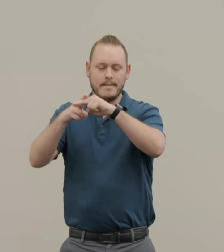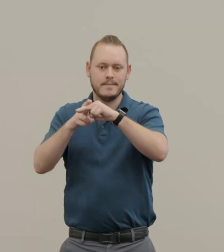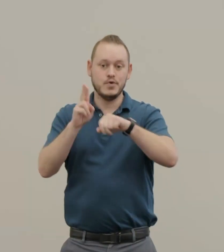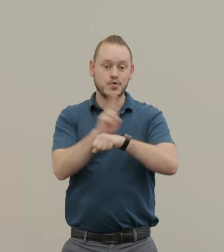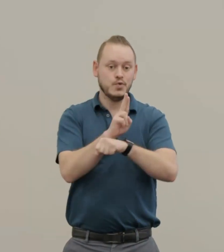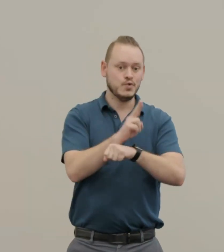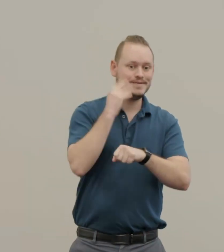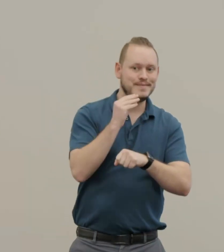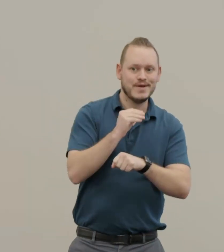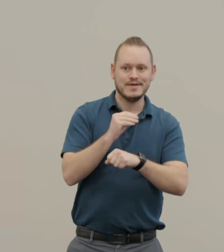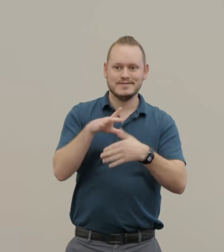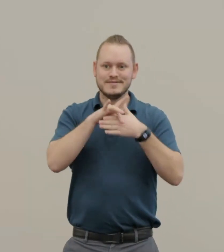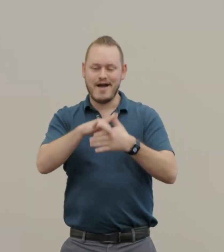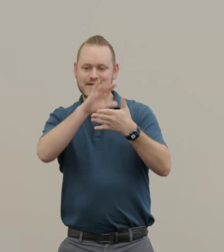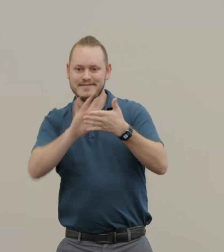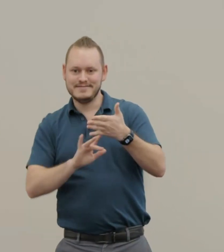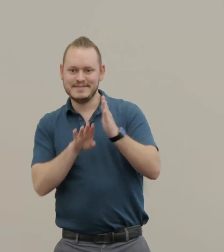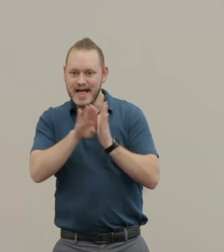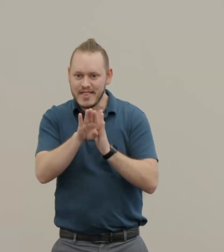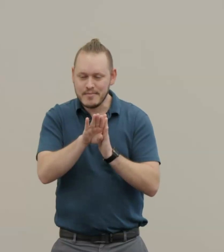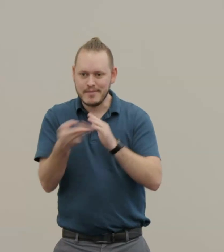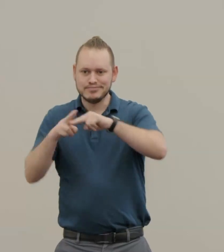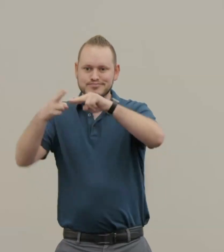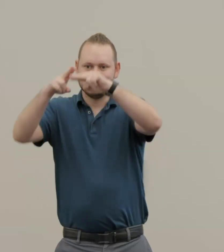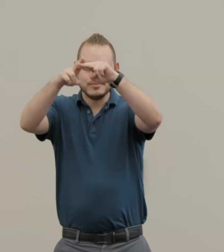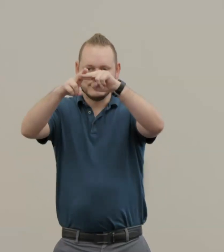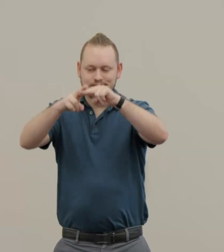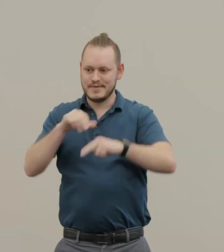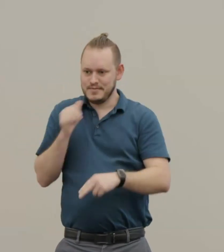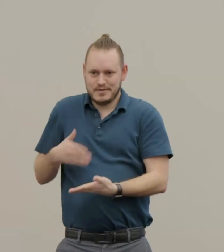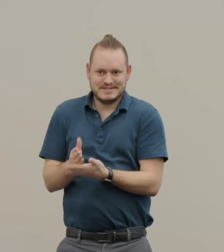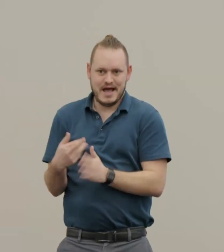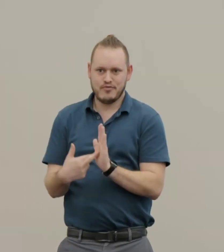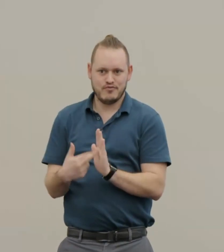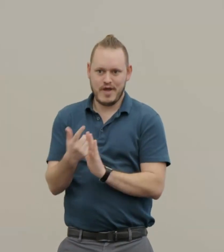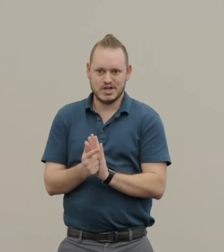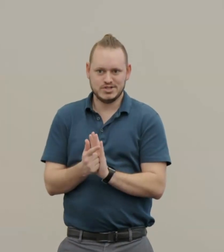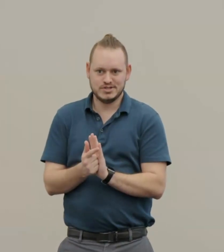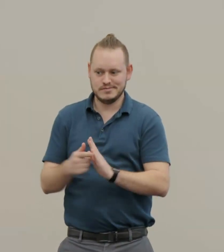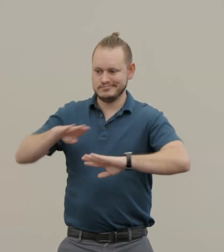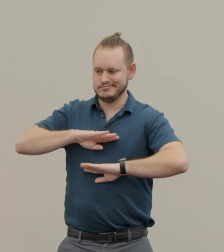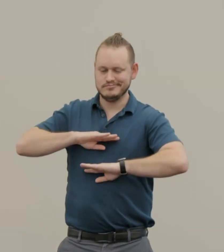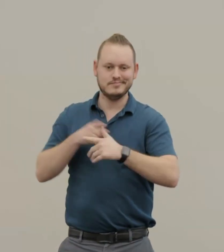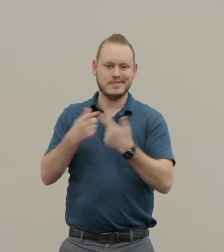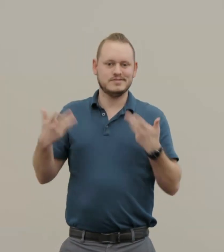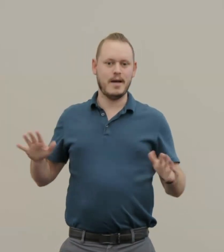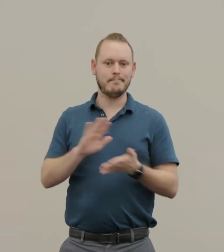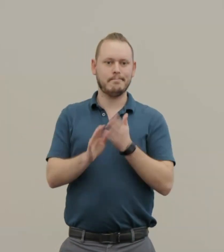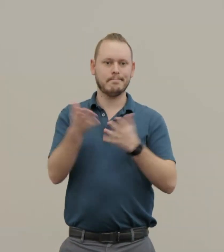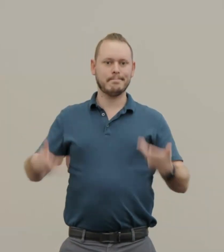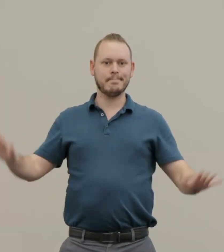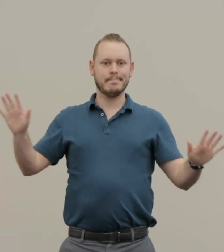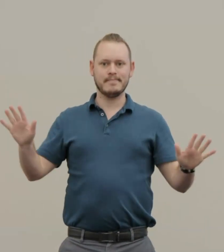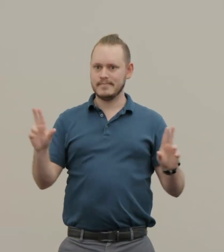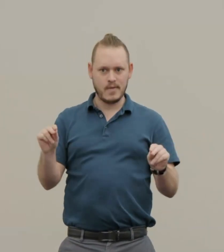design and content development. It is not where we stop. We don't meet this requirement and then just we're good, check,